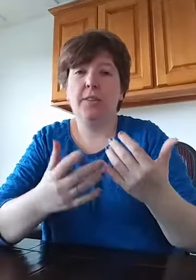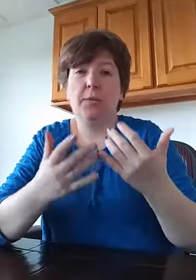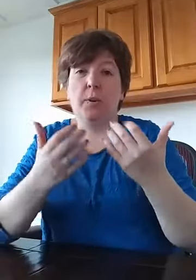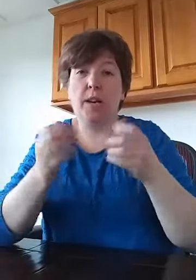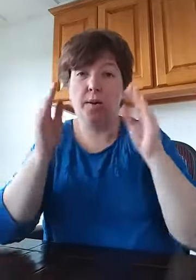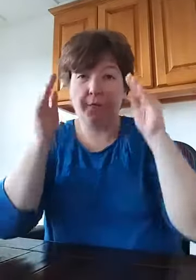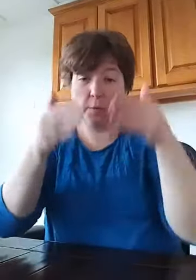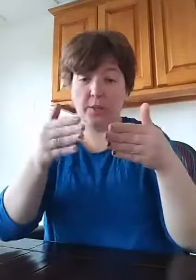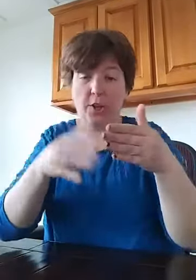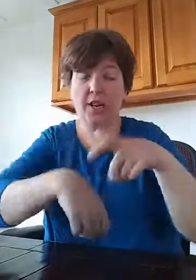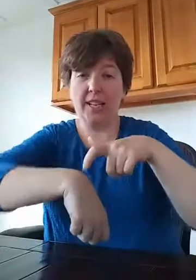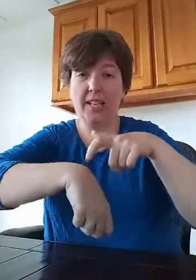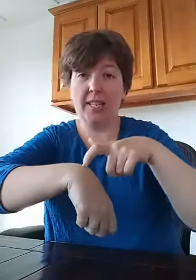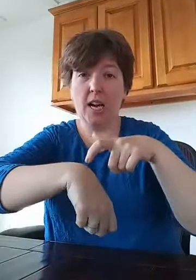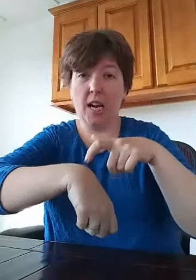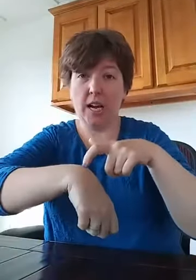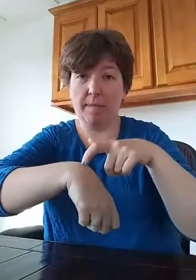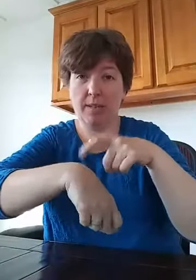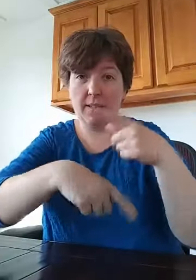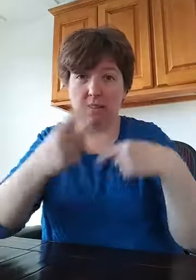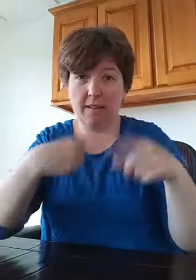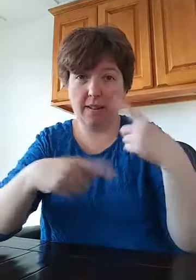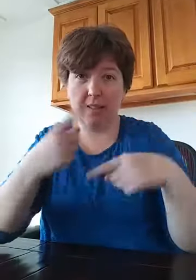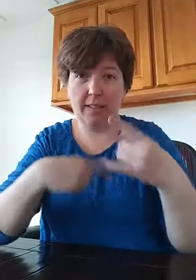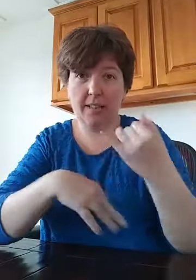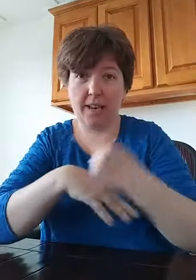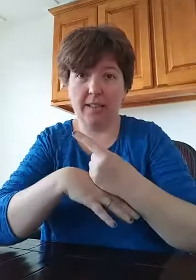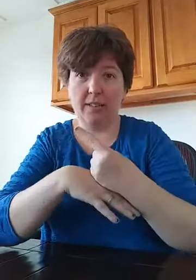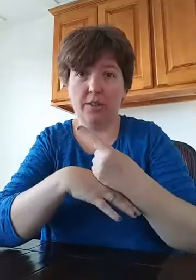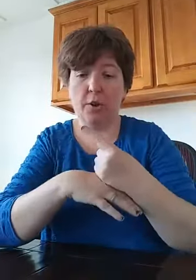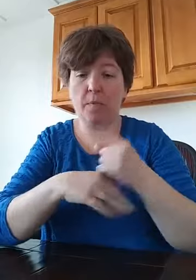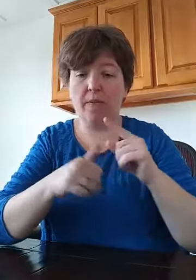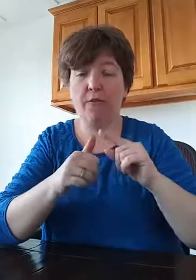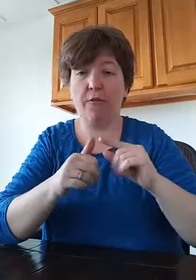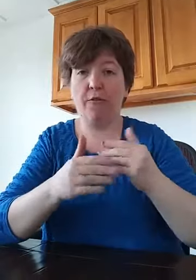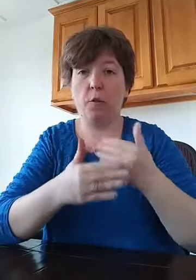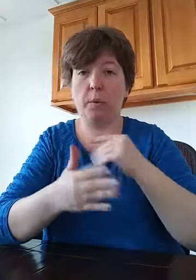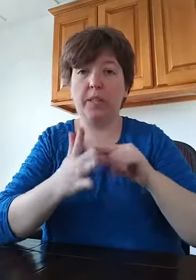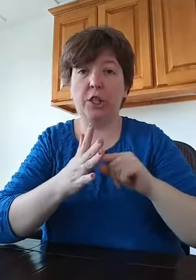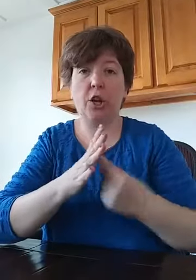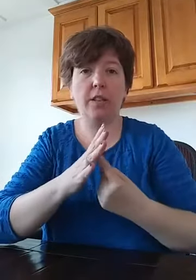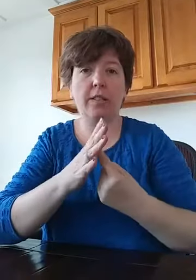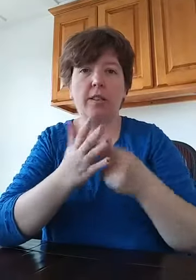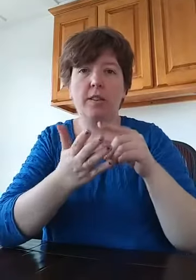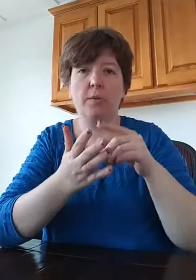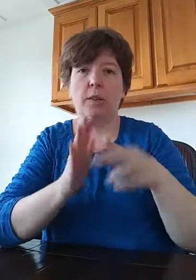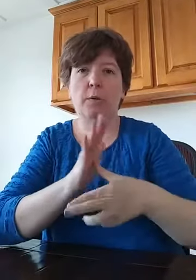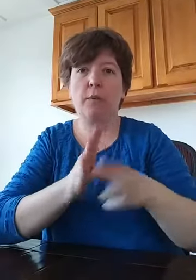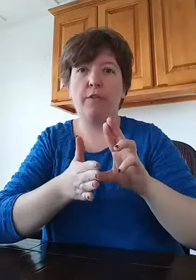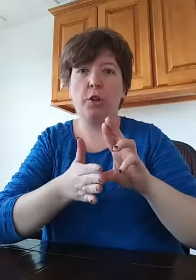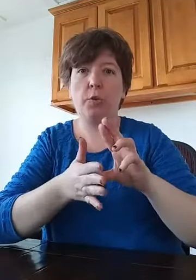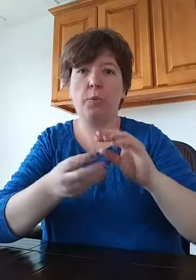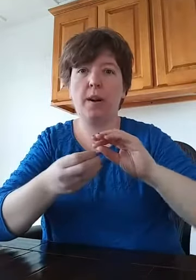We're going to focus on time signs today. So before we start, we're going to review